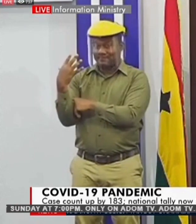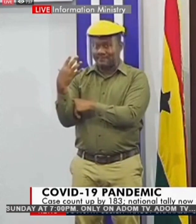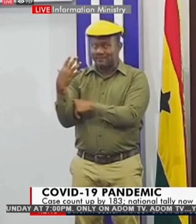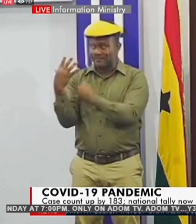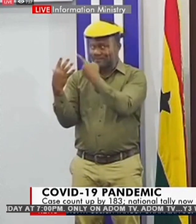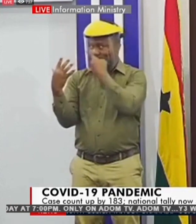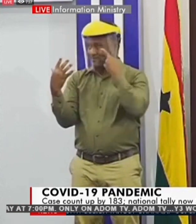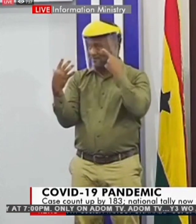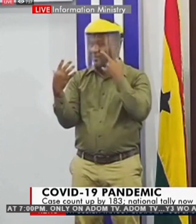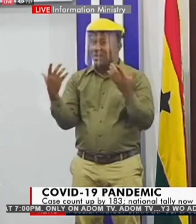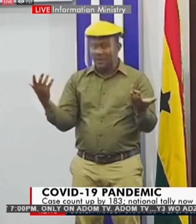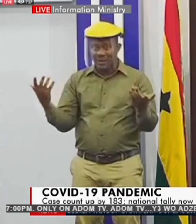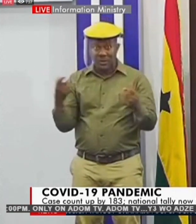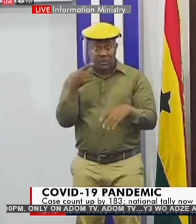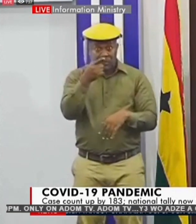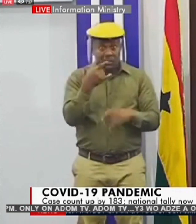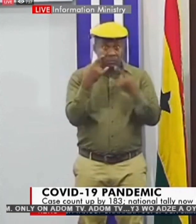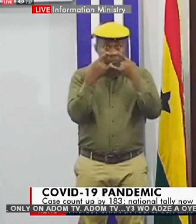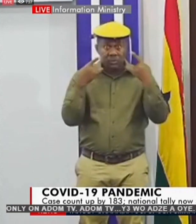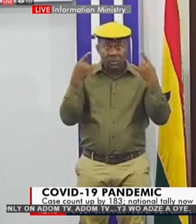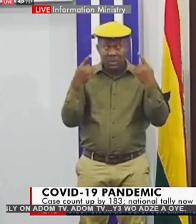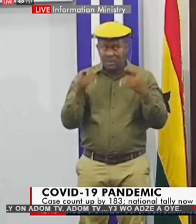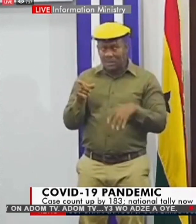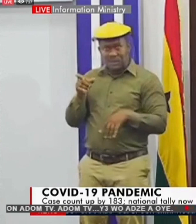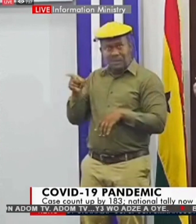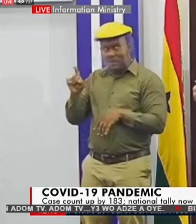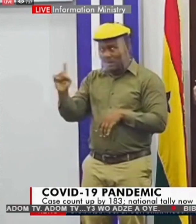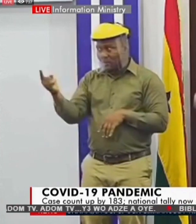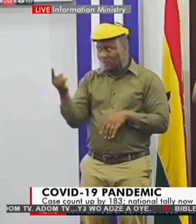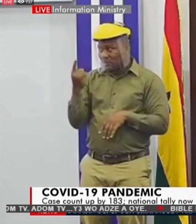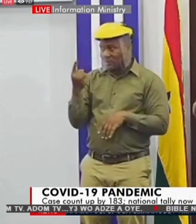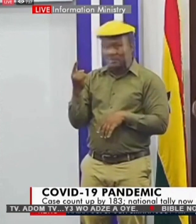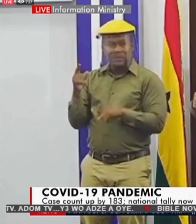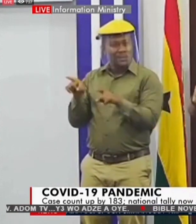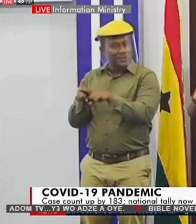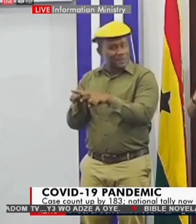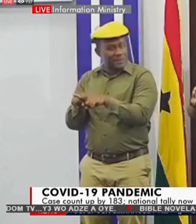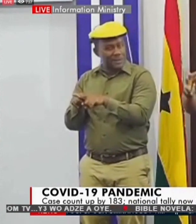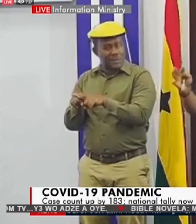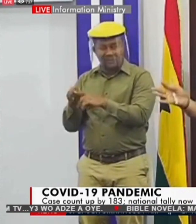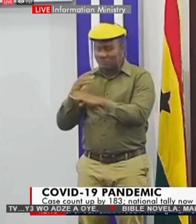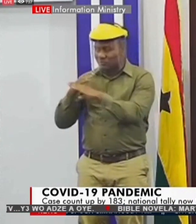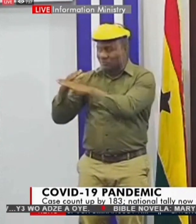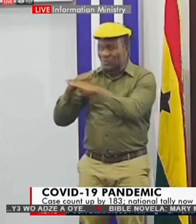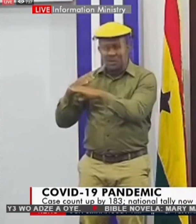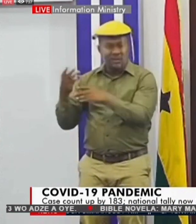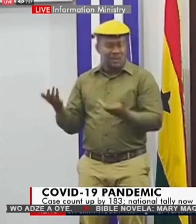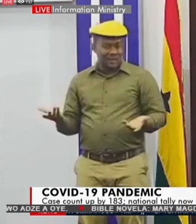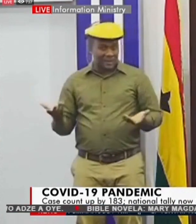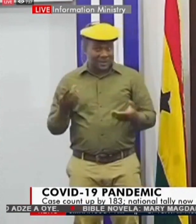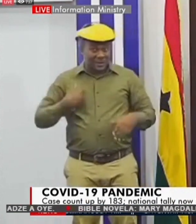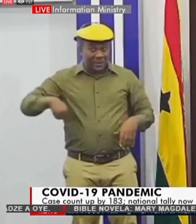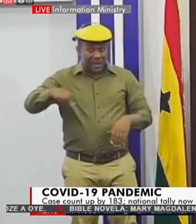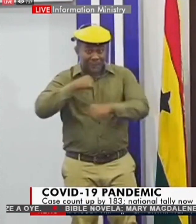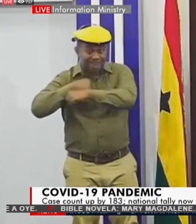wear the mask, you protect somebody. I wear the mask, I also protect somebody. It's important that if we all wear the mask, we will